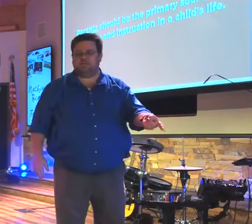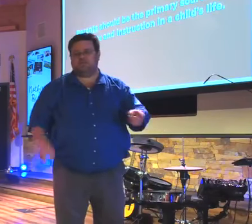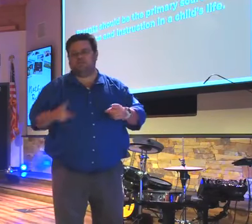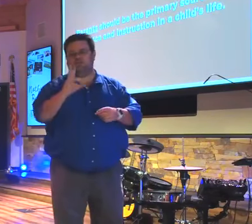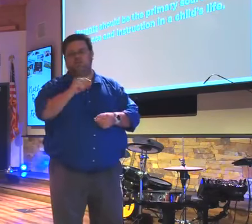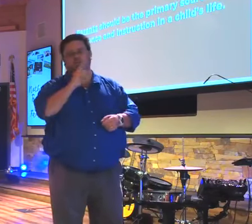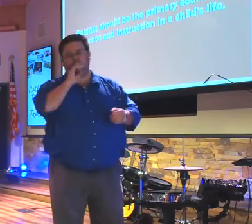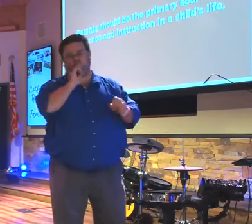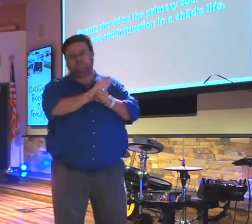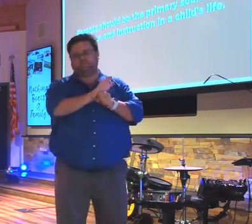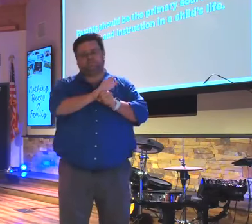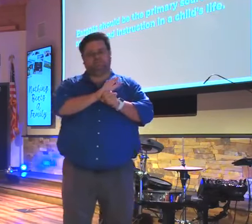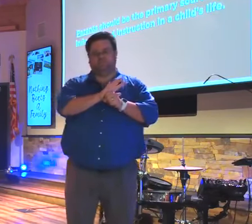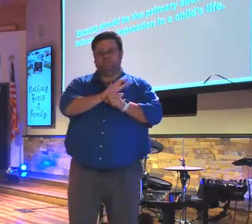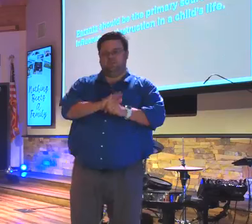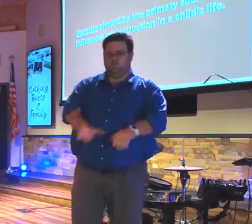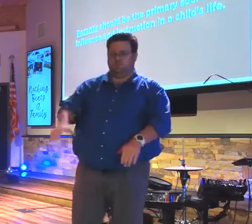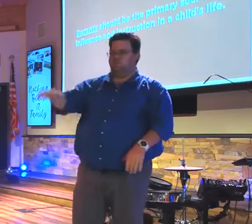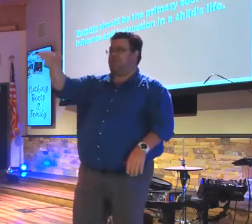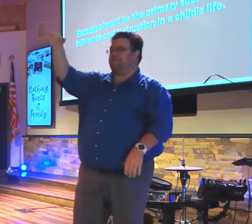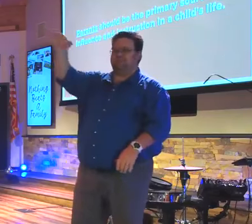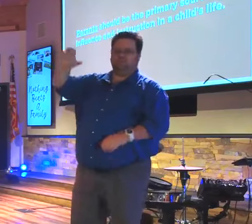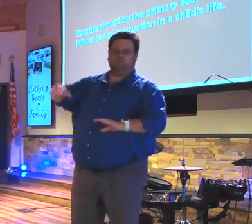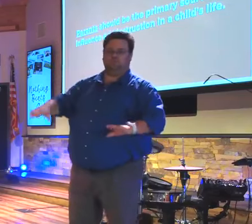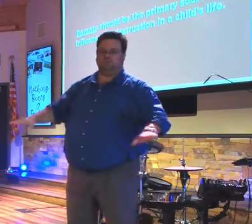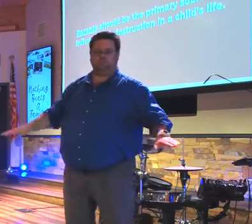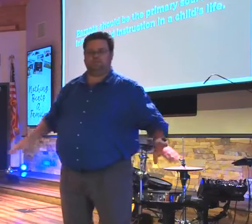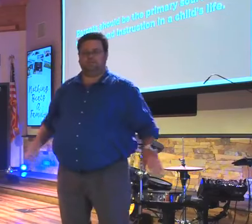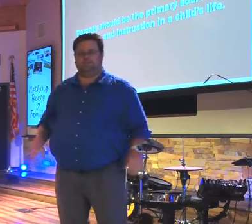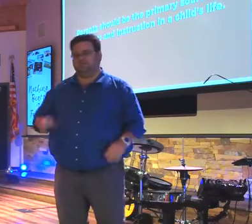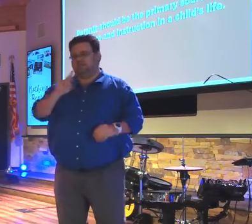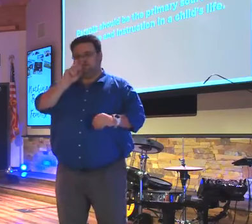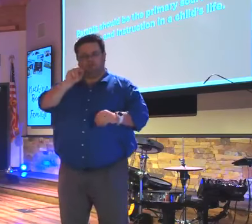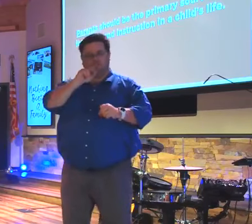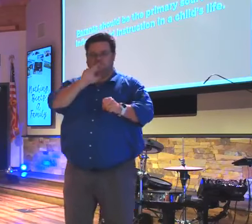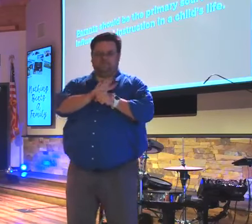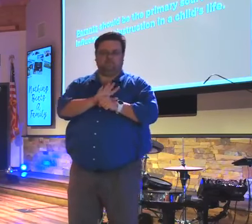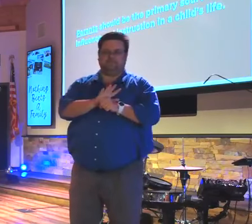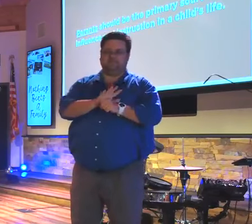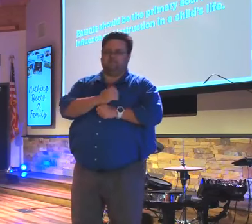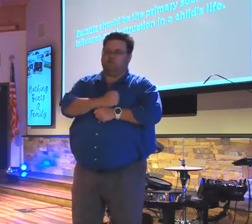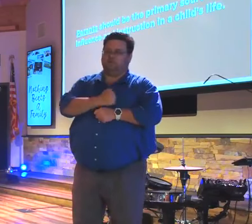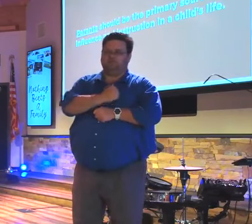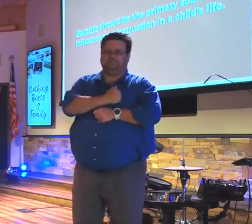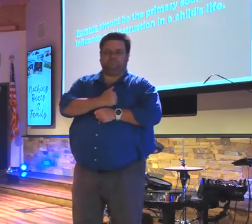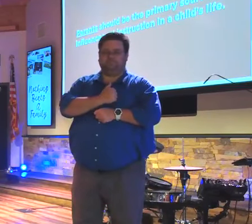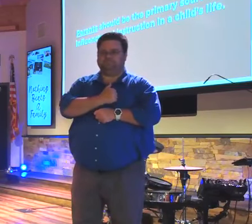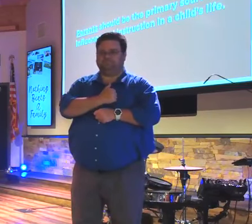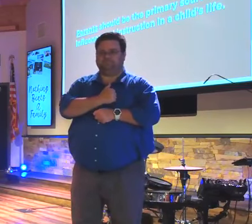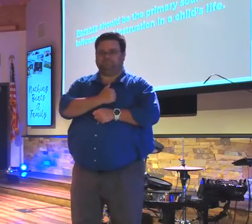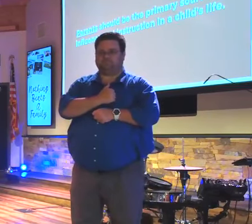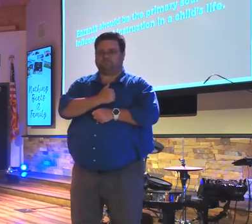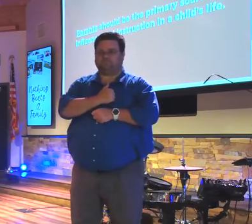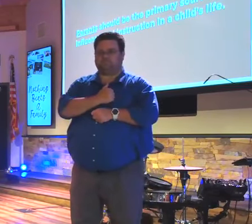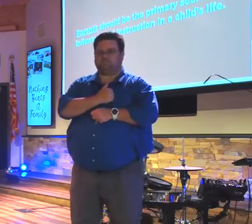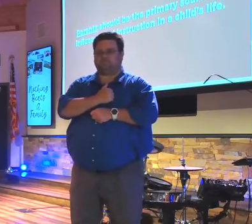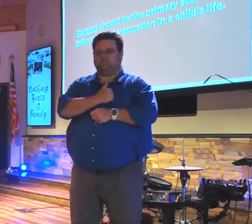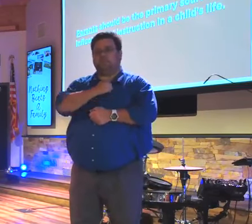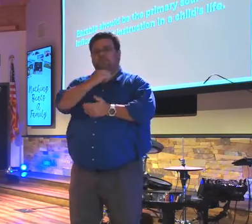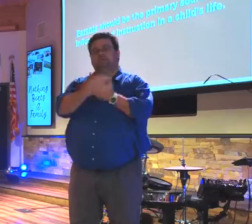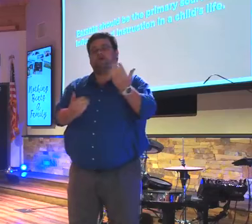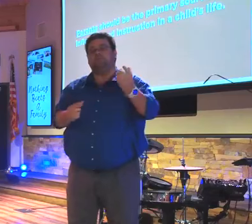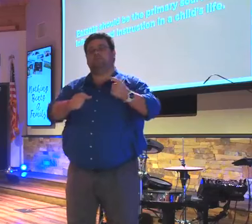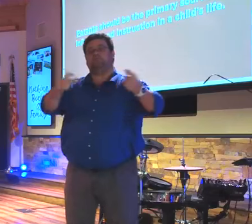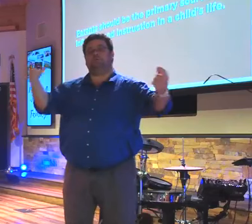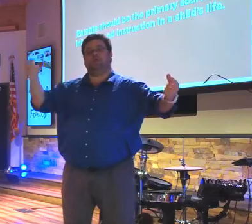guarantees when it comes to raising kids. There just isn't. Sorry, there isn't. Some of the greatest